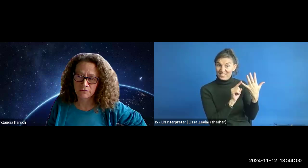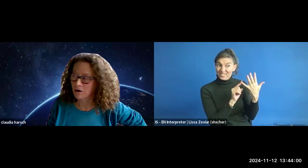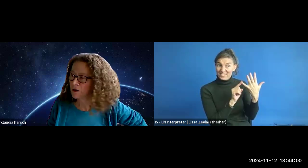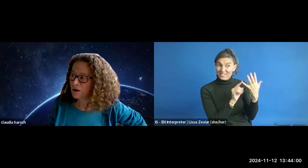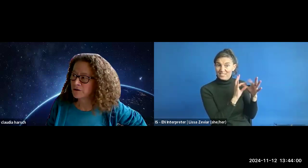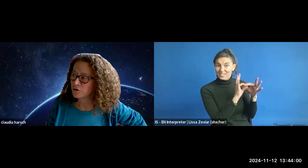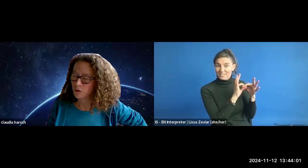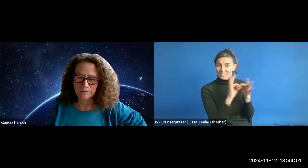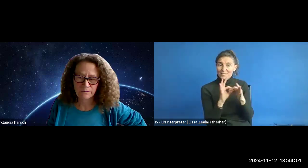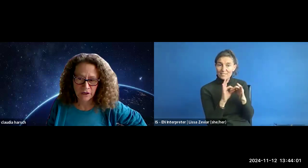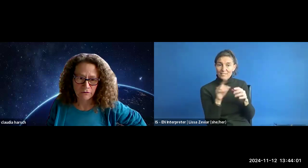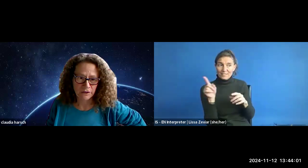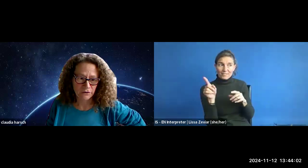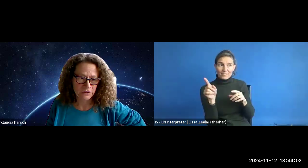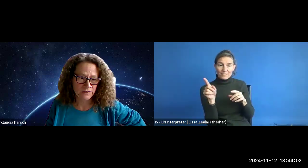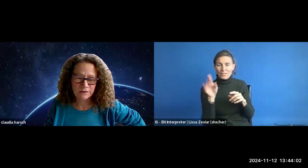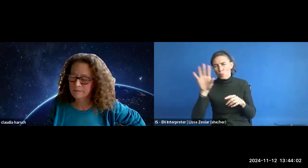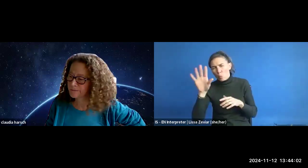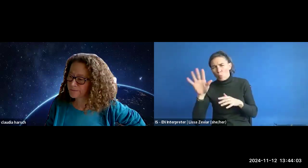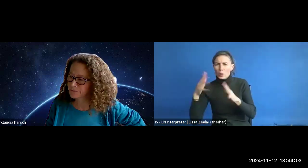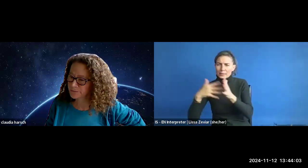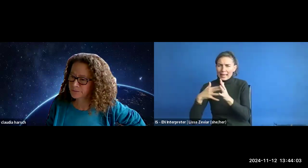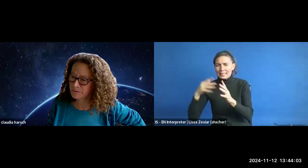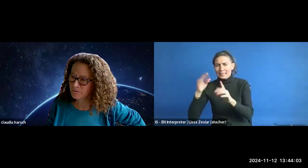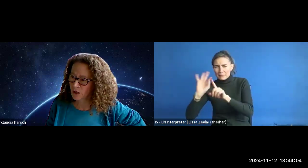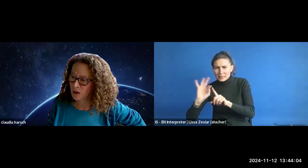of the CFR you would cover in your test.